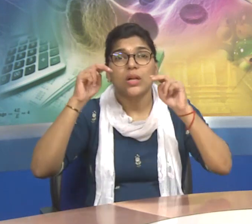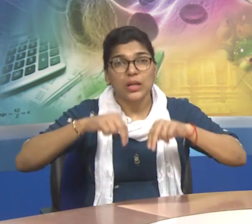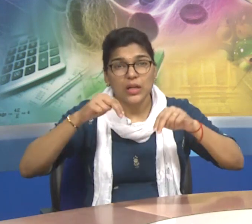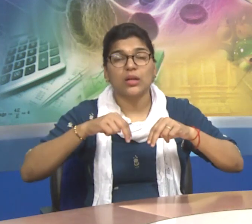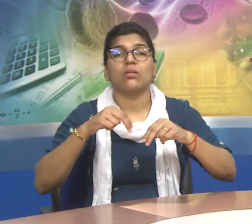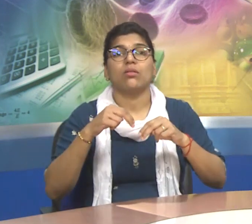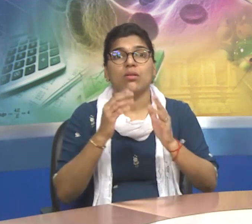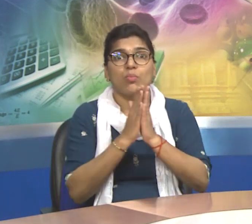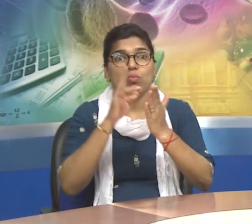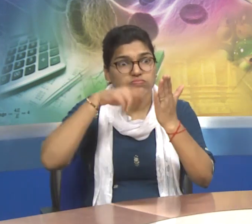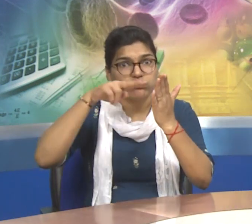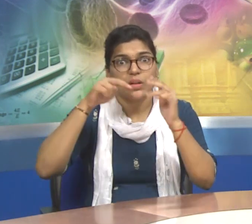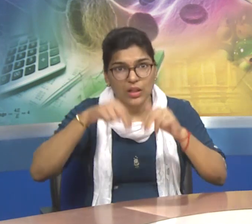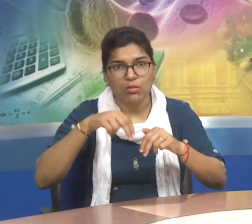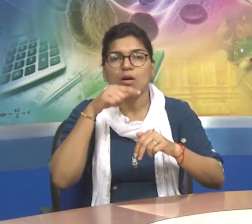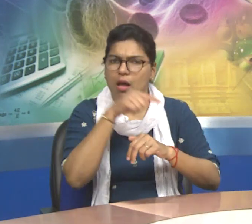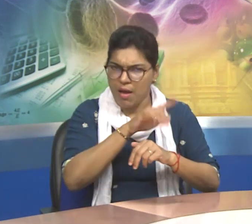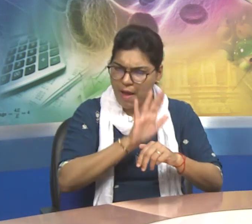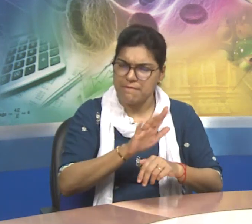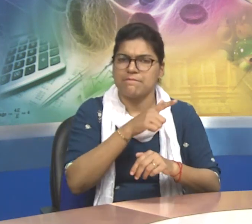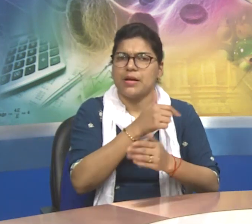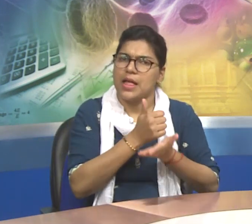It helps the users to get remote